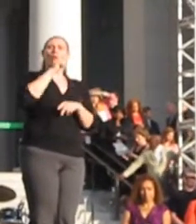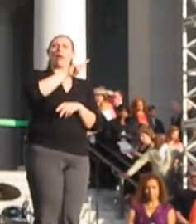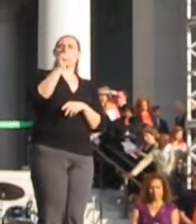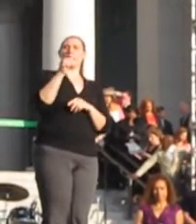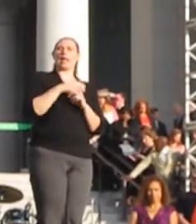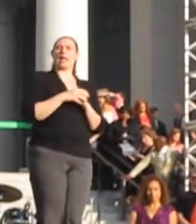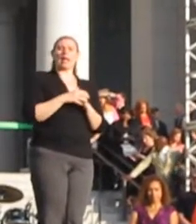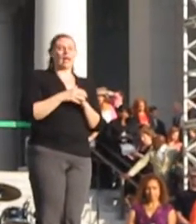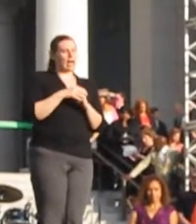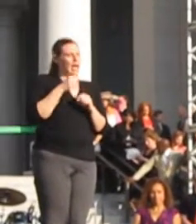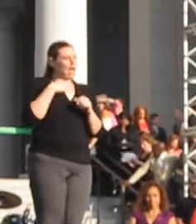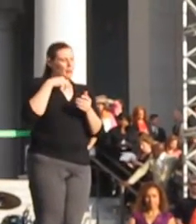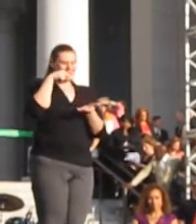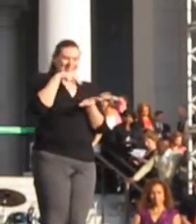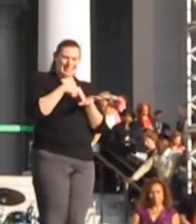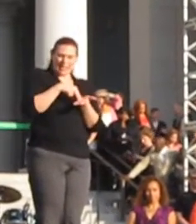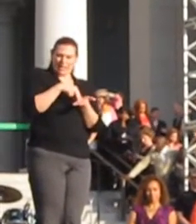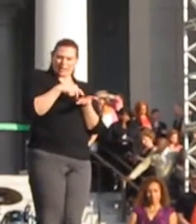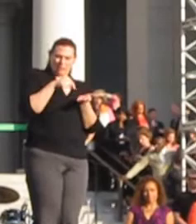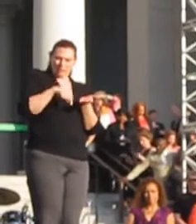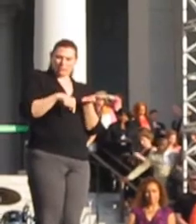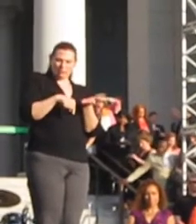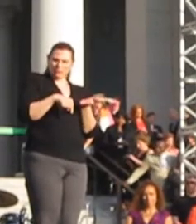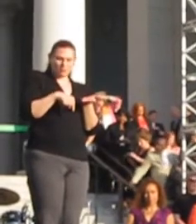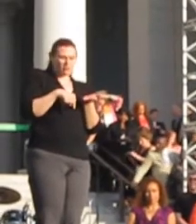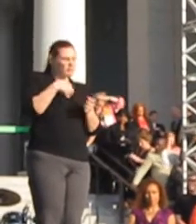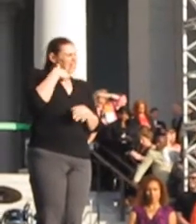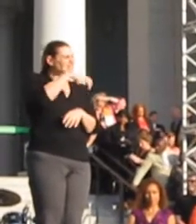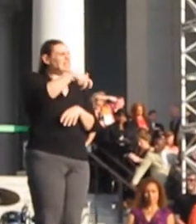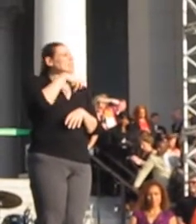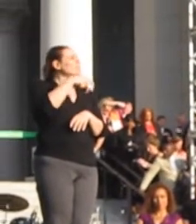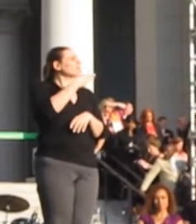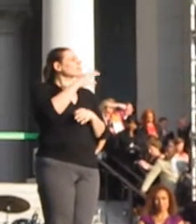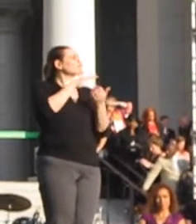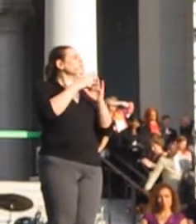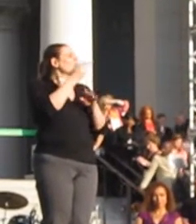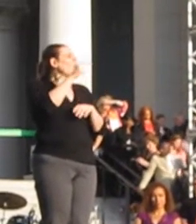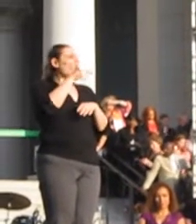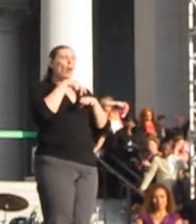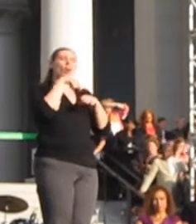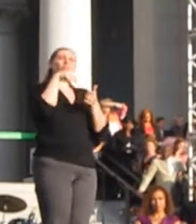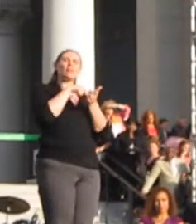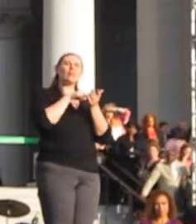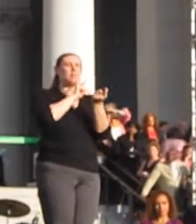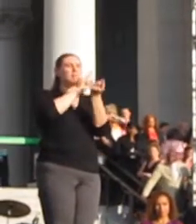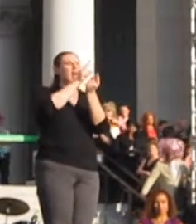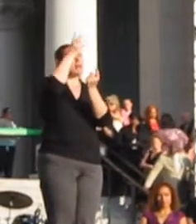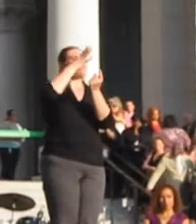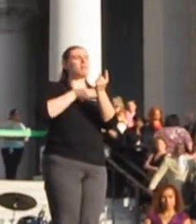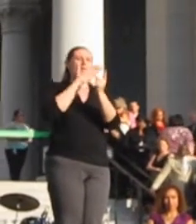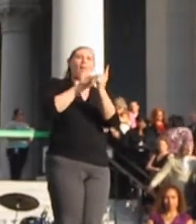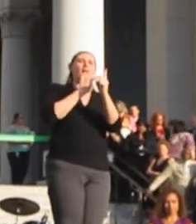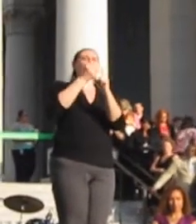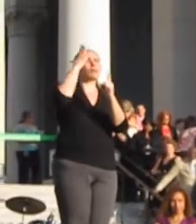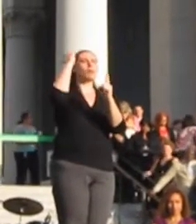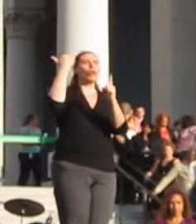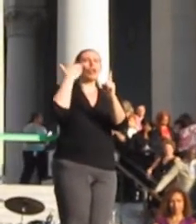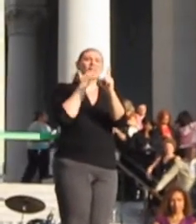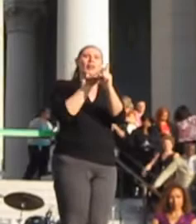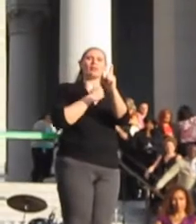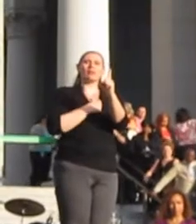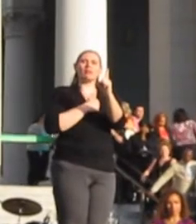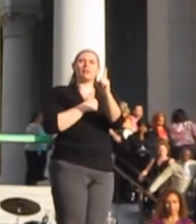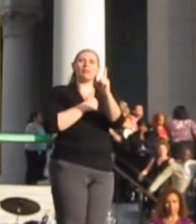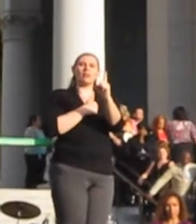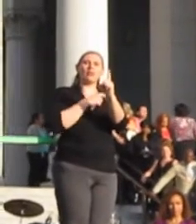was standing on the steps of the City Hall, meeting a guy from Korea who